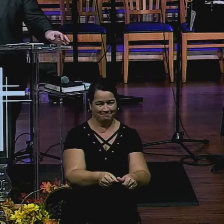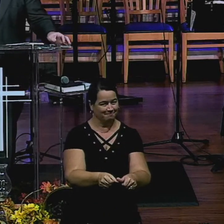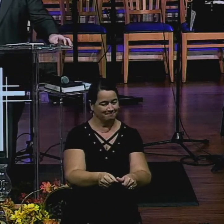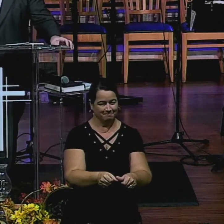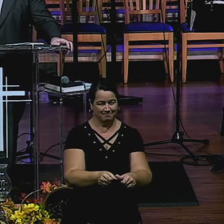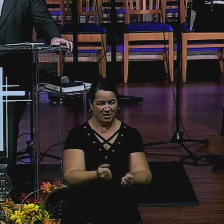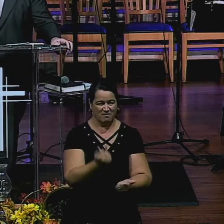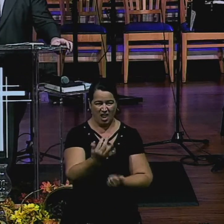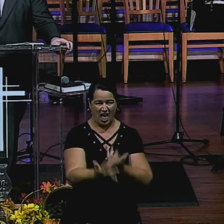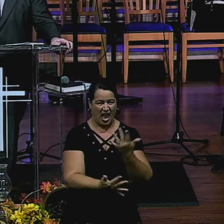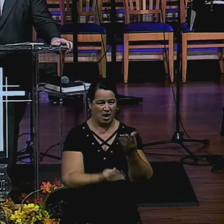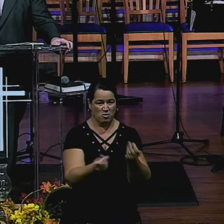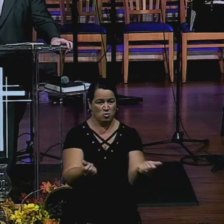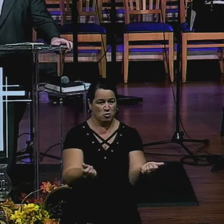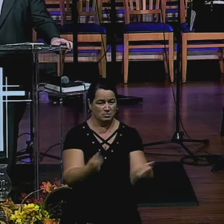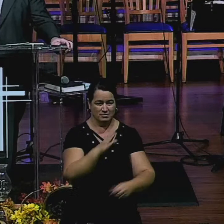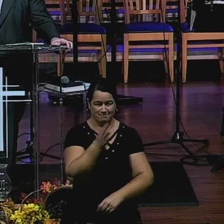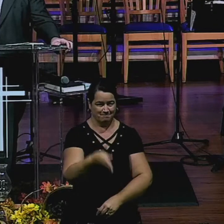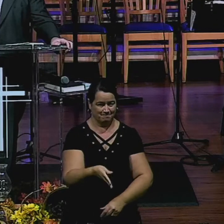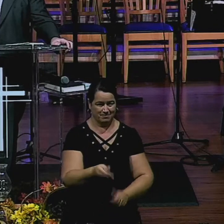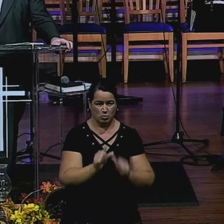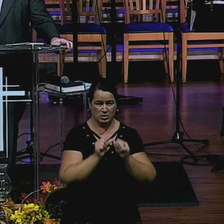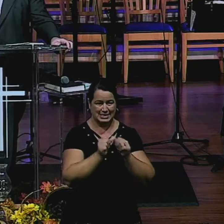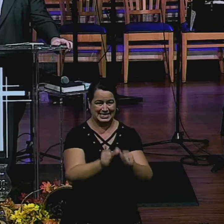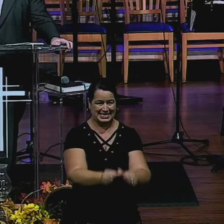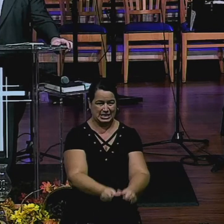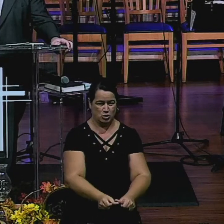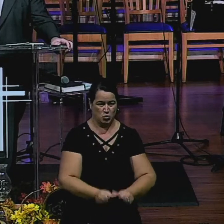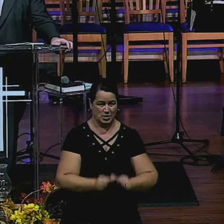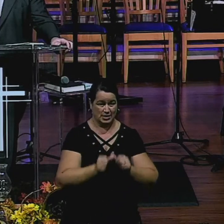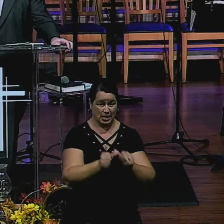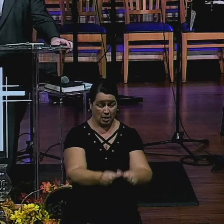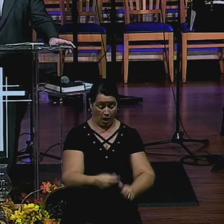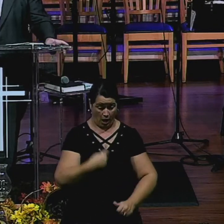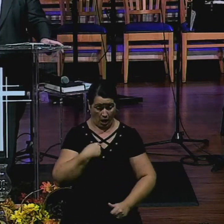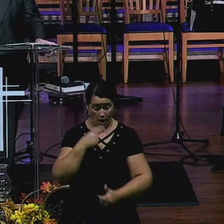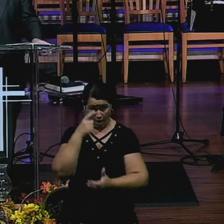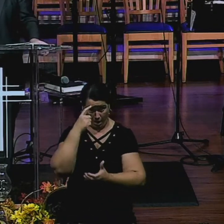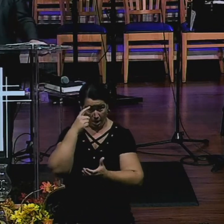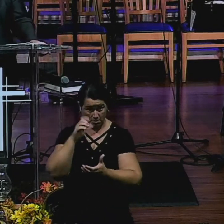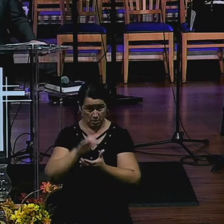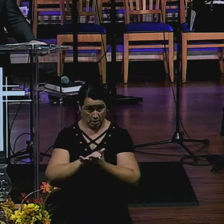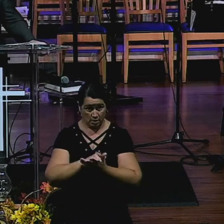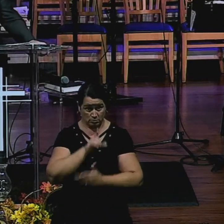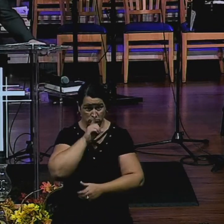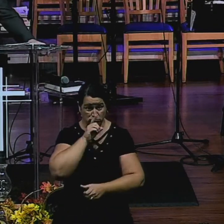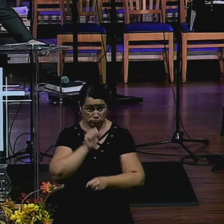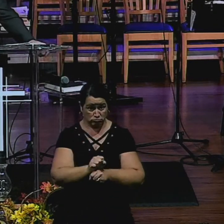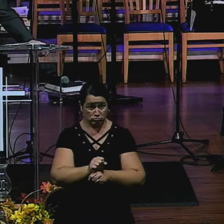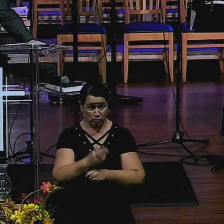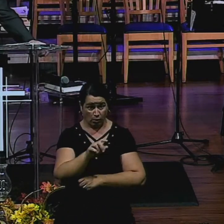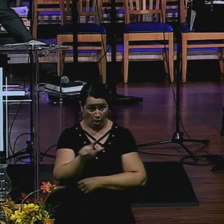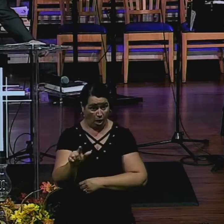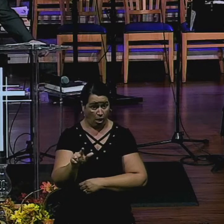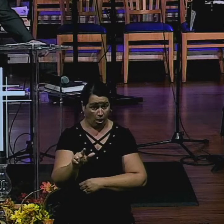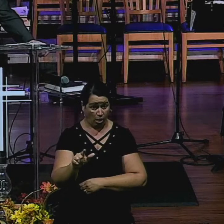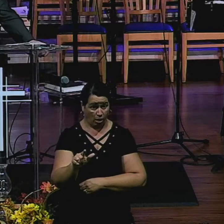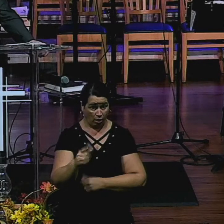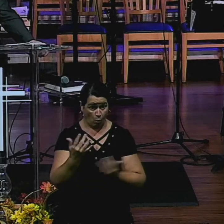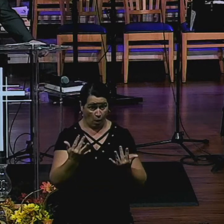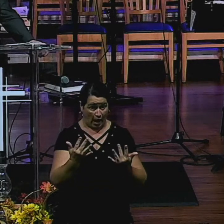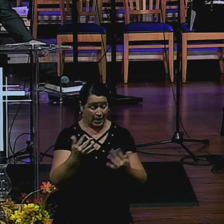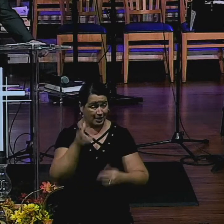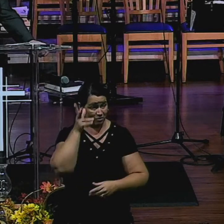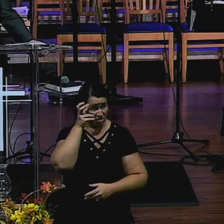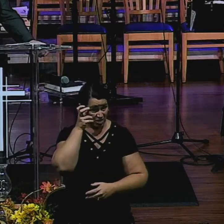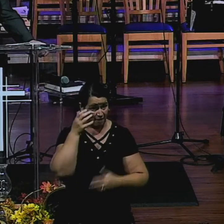and their flames shall not be diminished. Do I believe that there's an actual hell awaiting the devil and his angels?